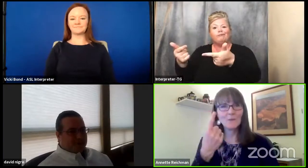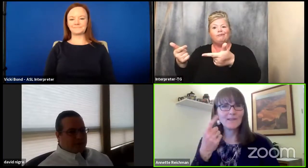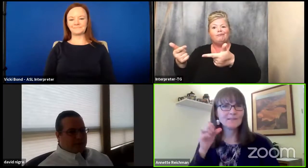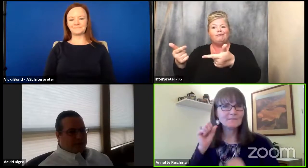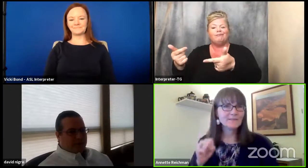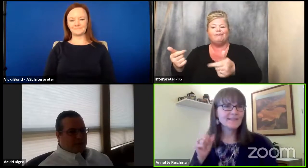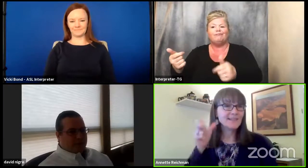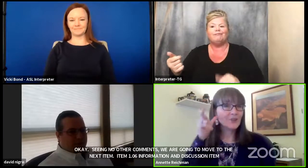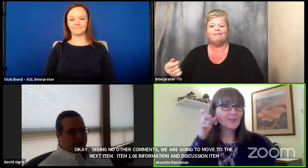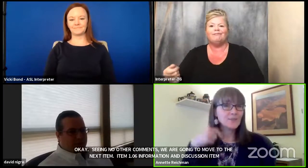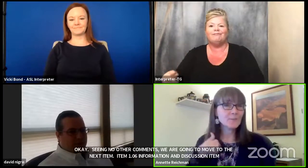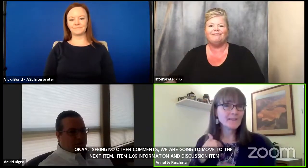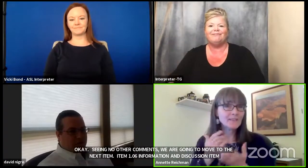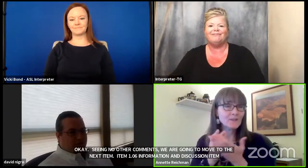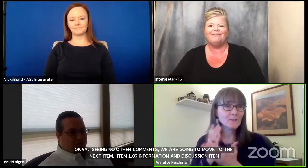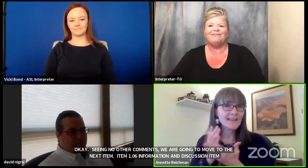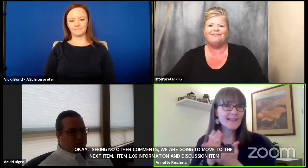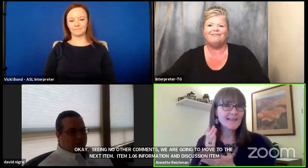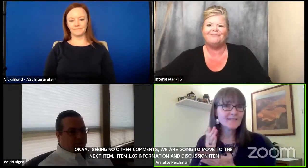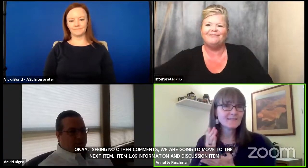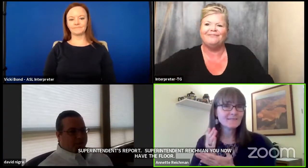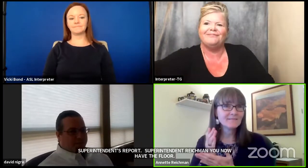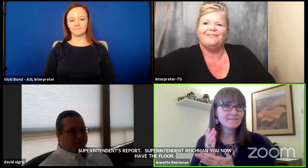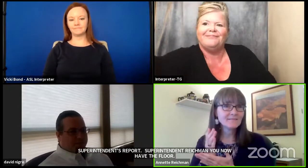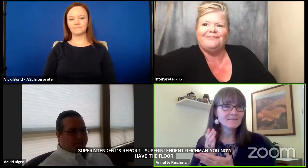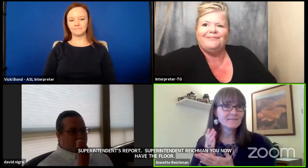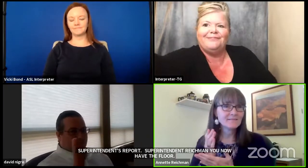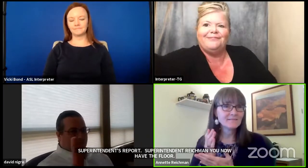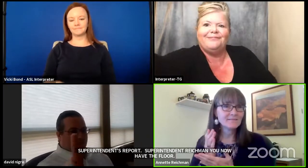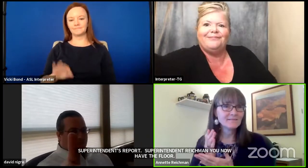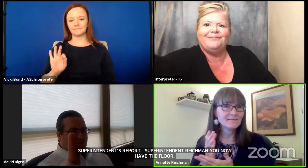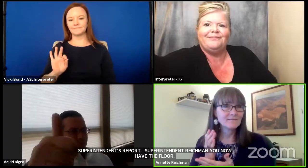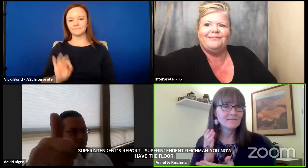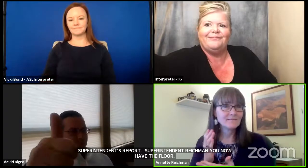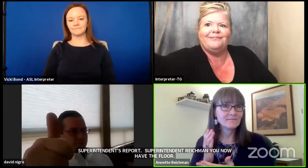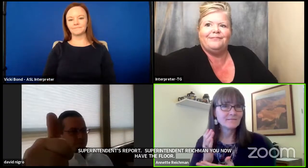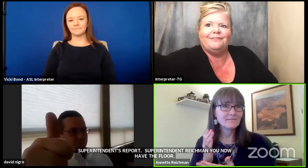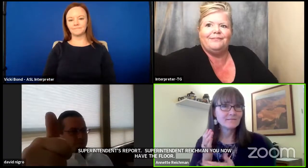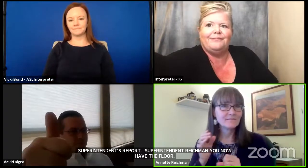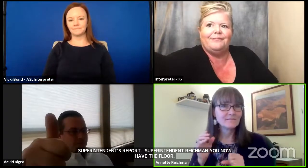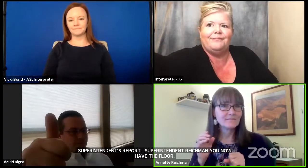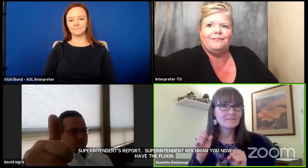Hello, everyone. Can you hear me okay?